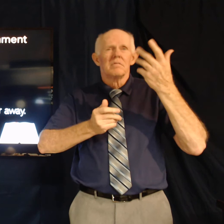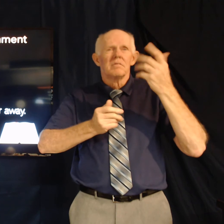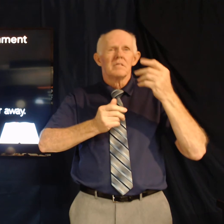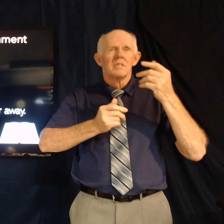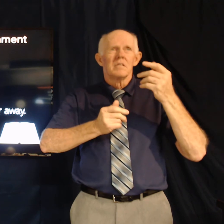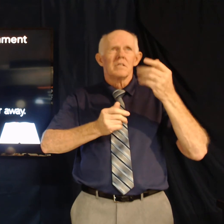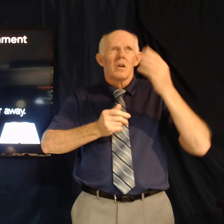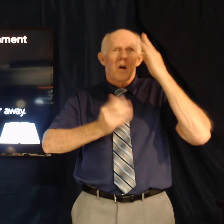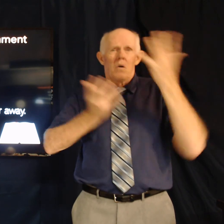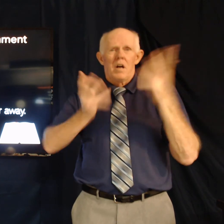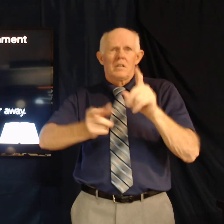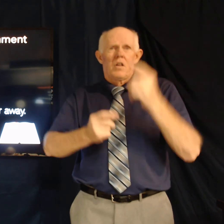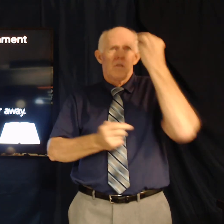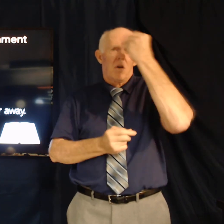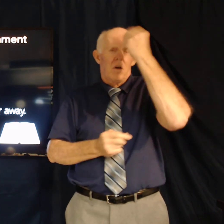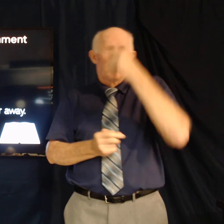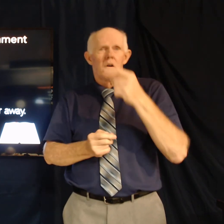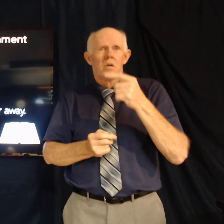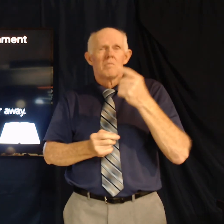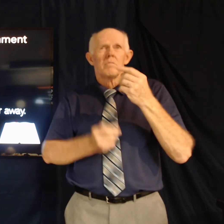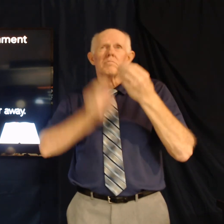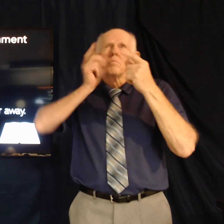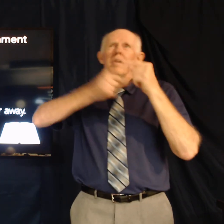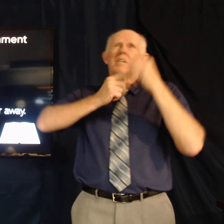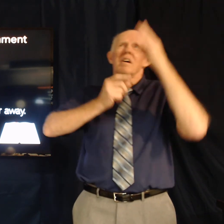thinking. You know what I'm thinking.